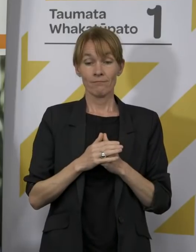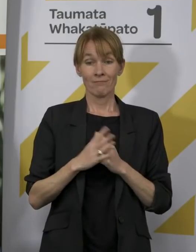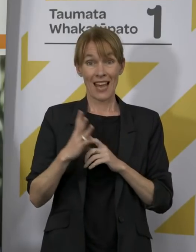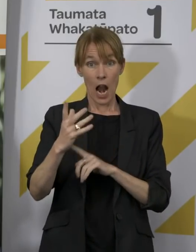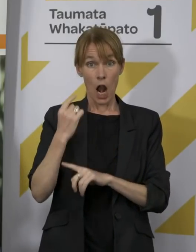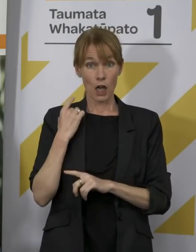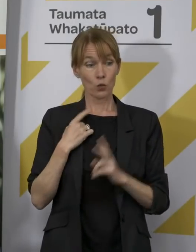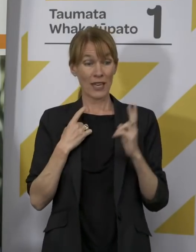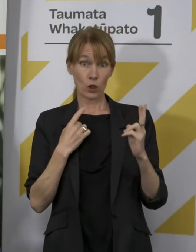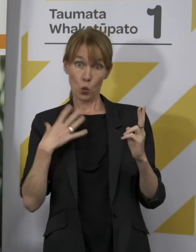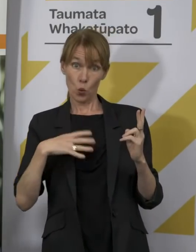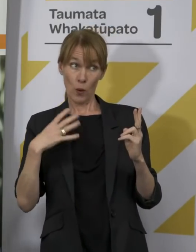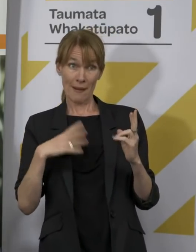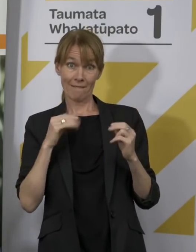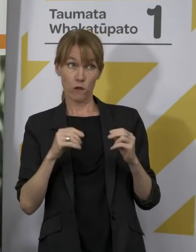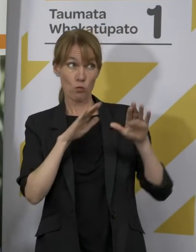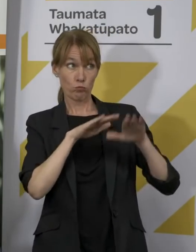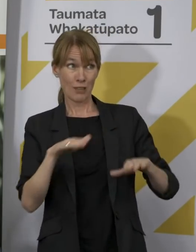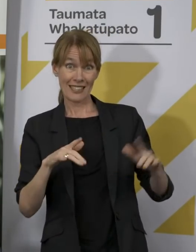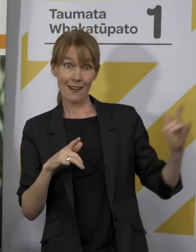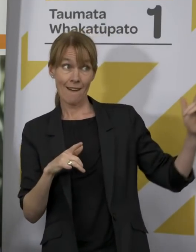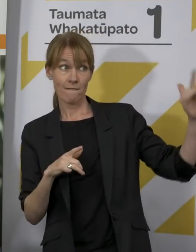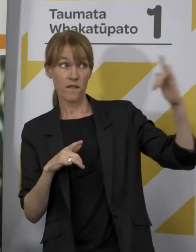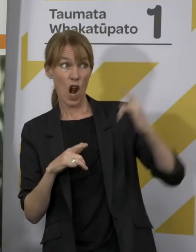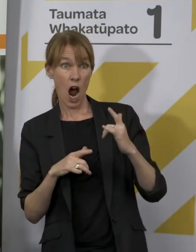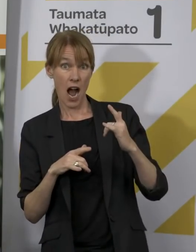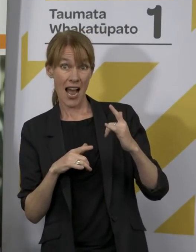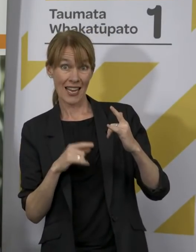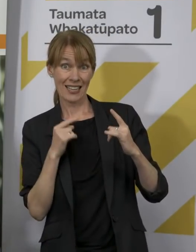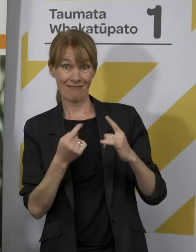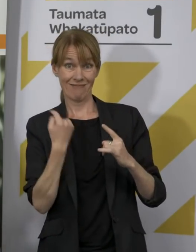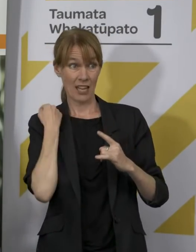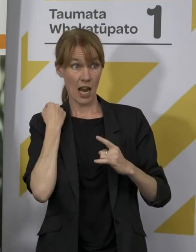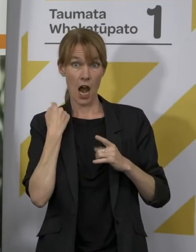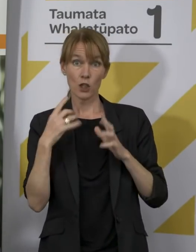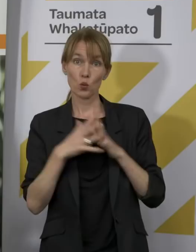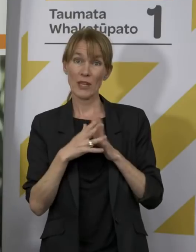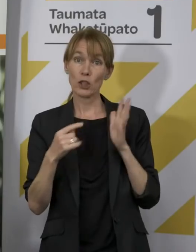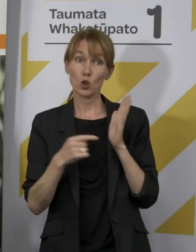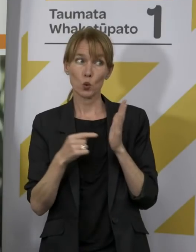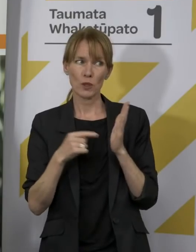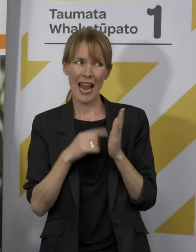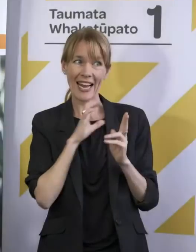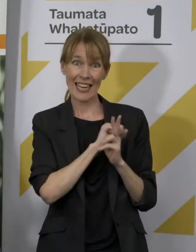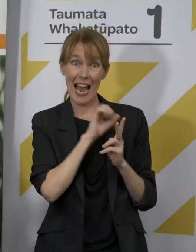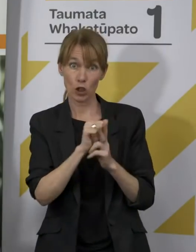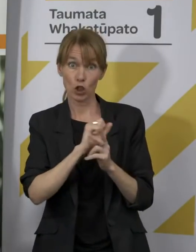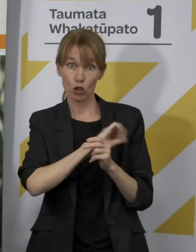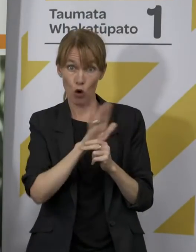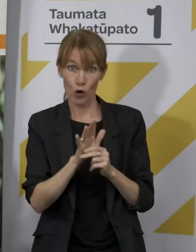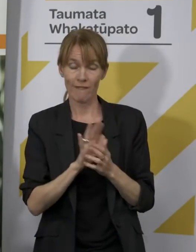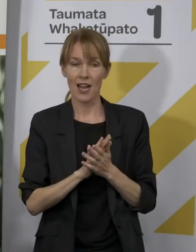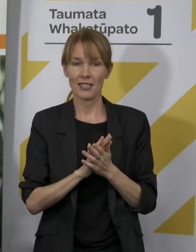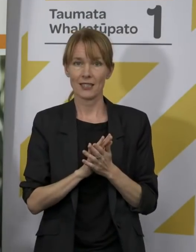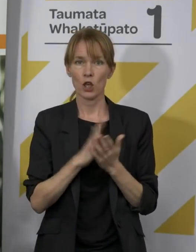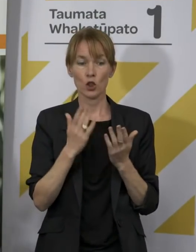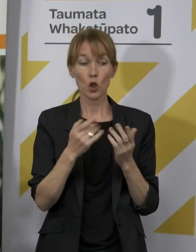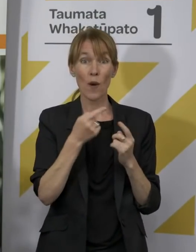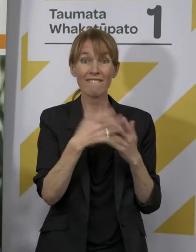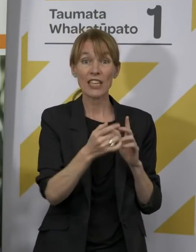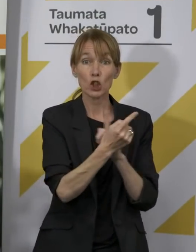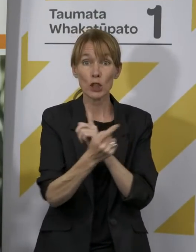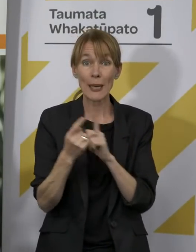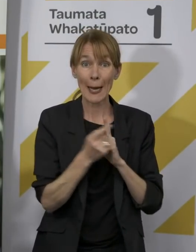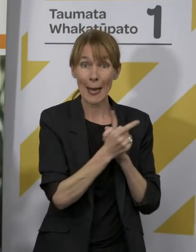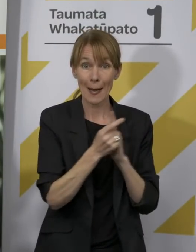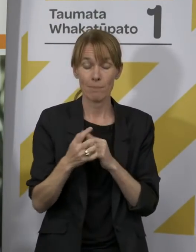week that came in on Tuesday, that were identified on Tuesday. So there are 3 groups of people. First of all, the 55 who